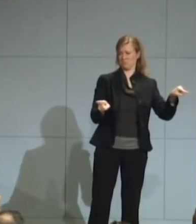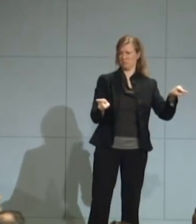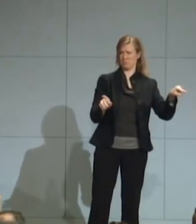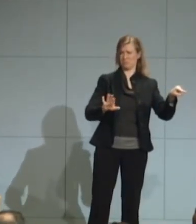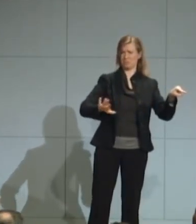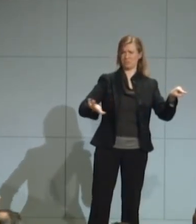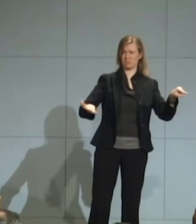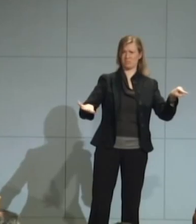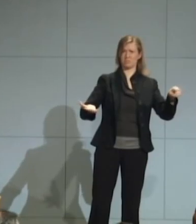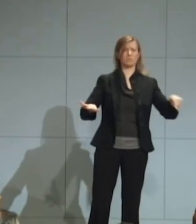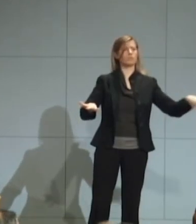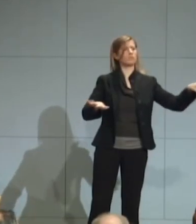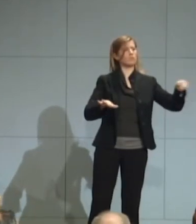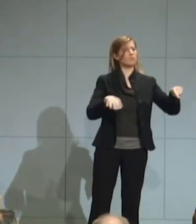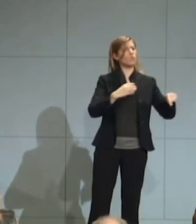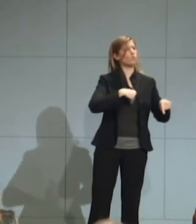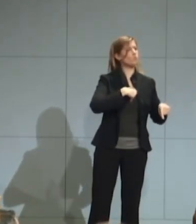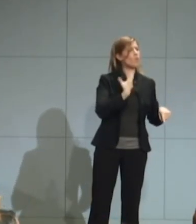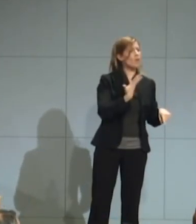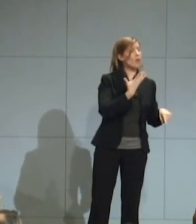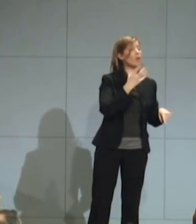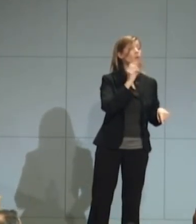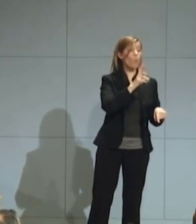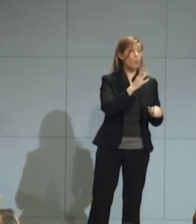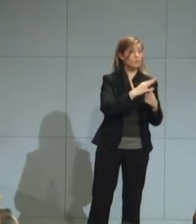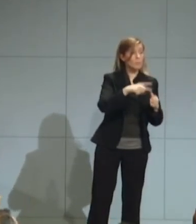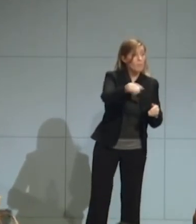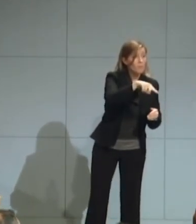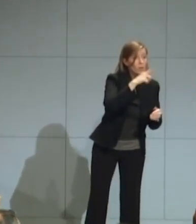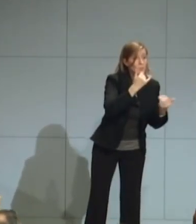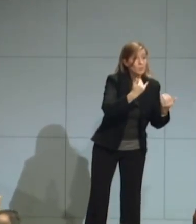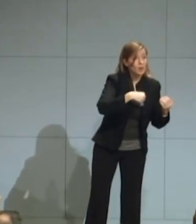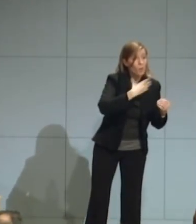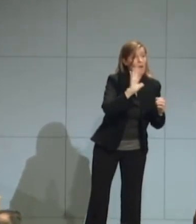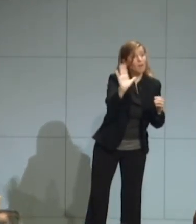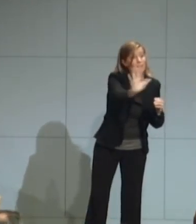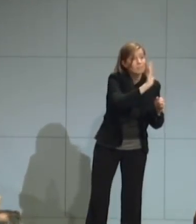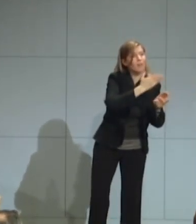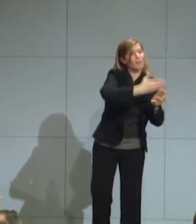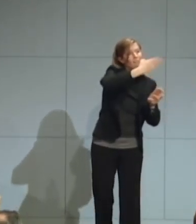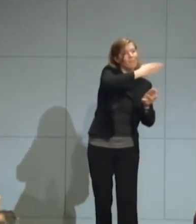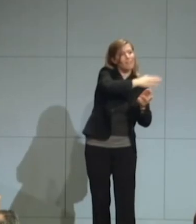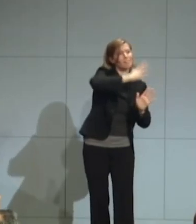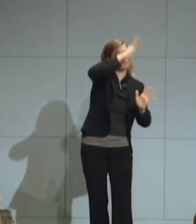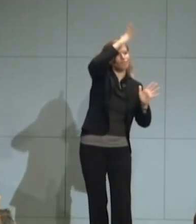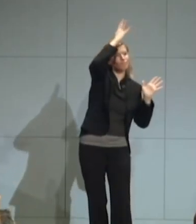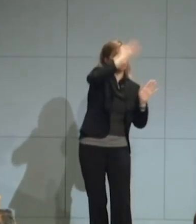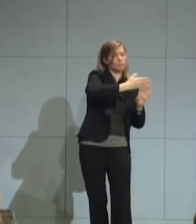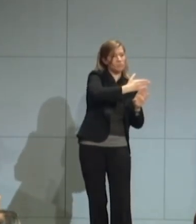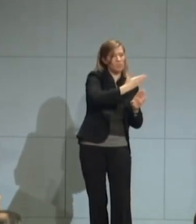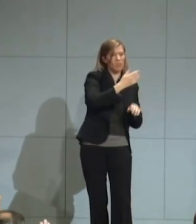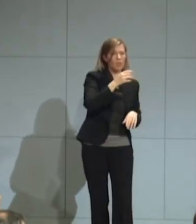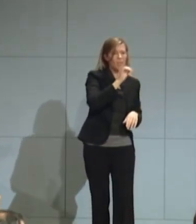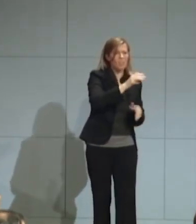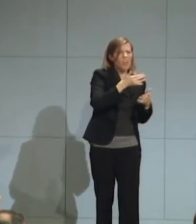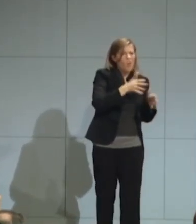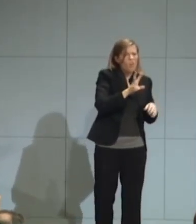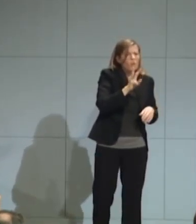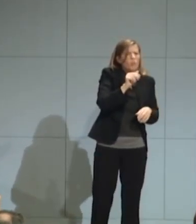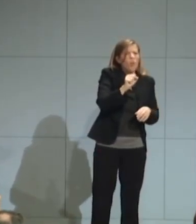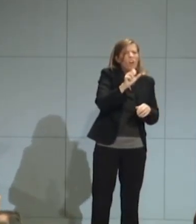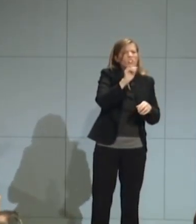just a property of the physical universe. Inertia is, in a very real sense, also a property of